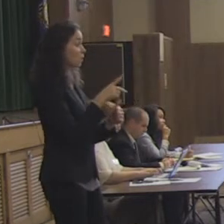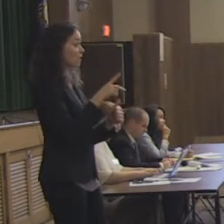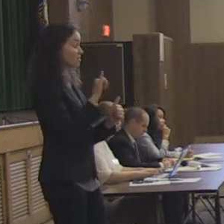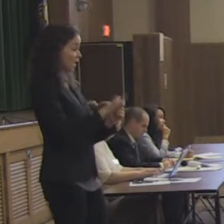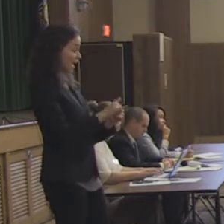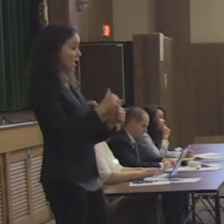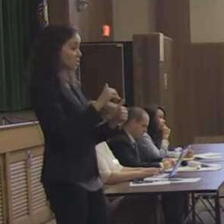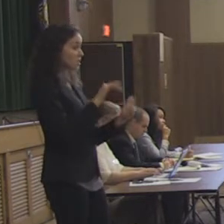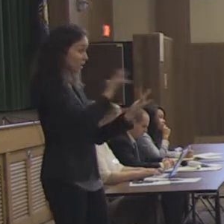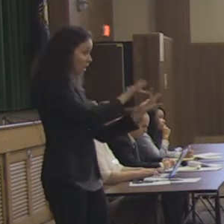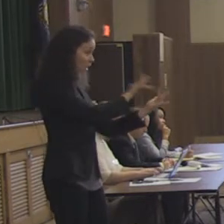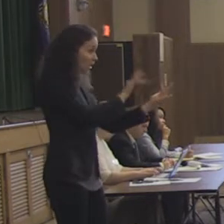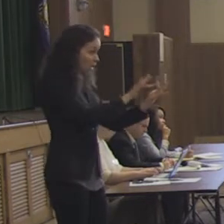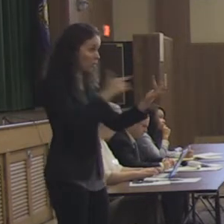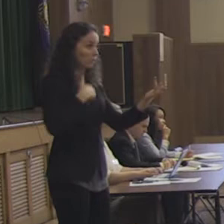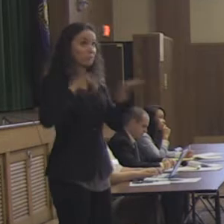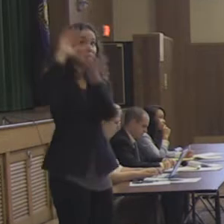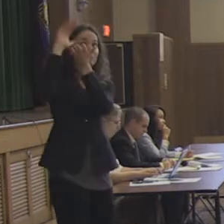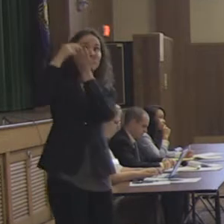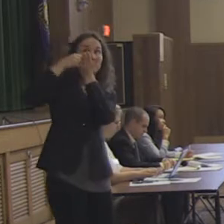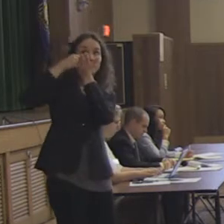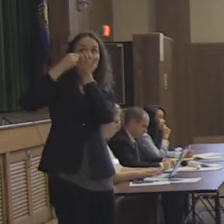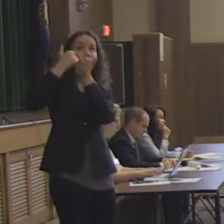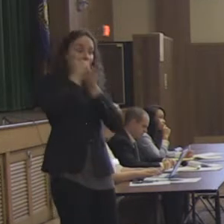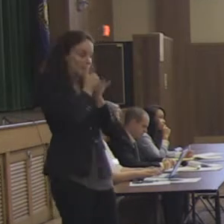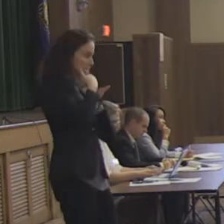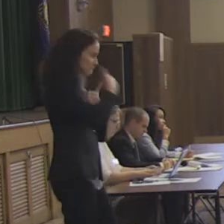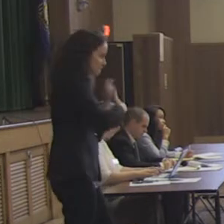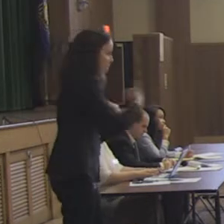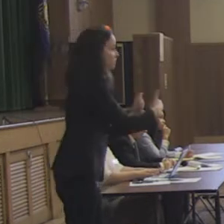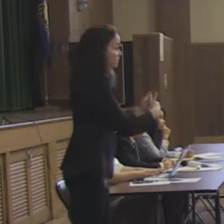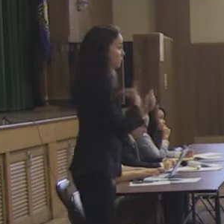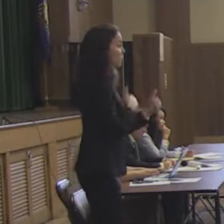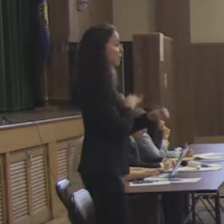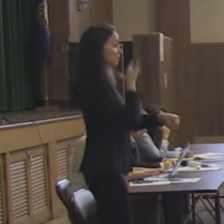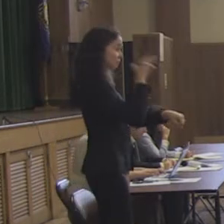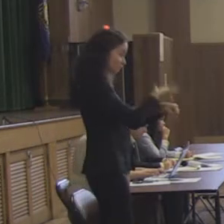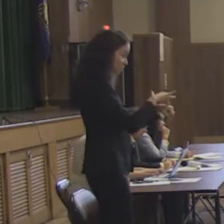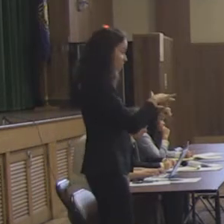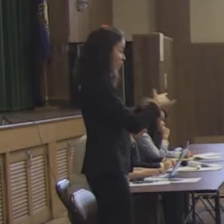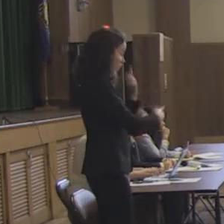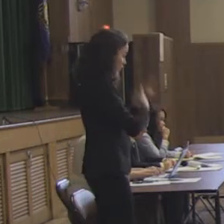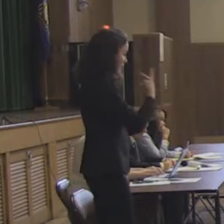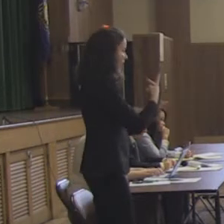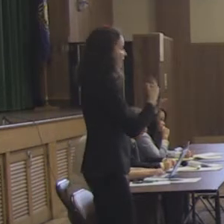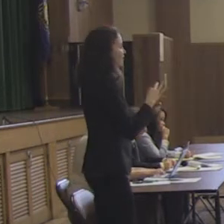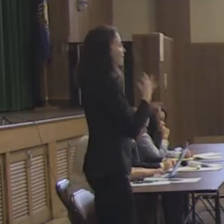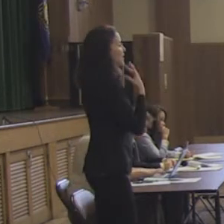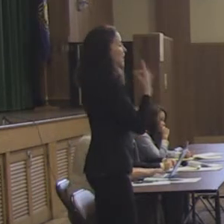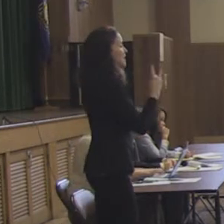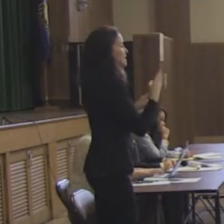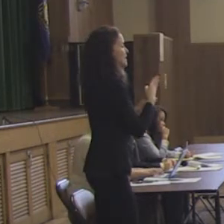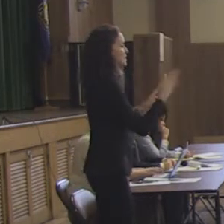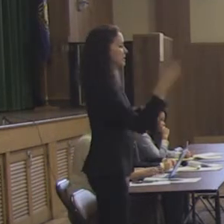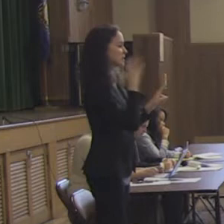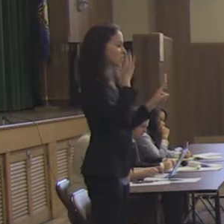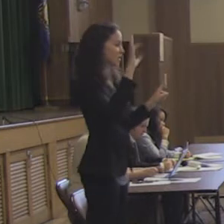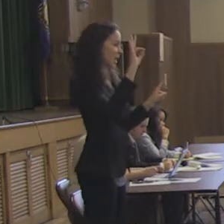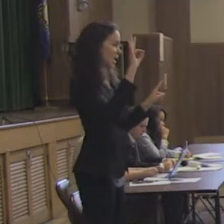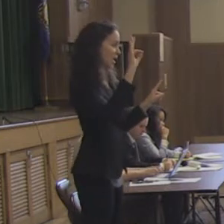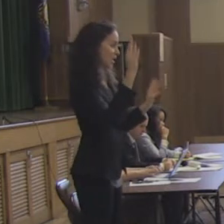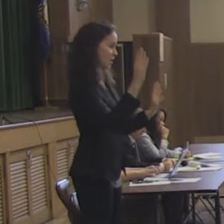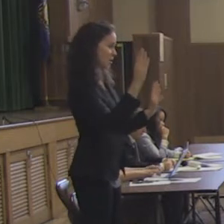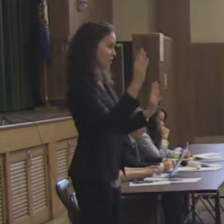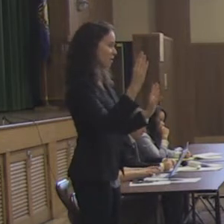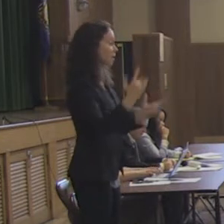secure that. So we're doing follow-up visits to the residents who are 18 to 59 years old and who